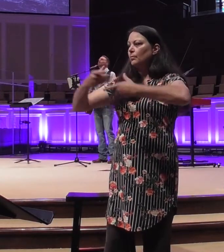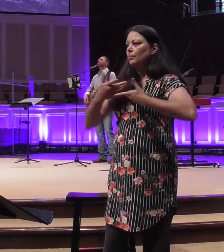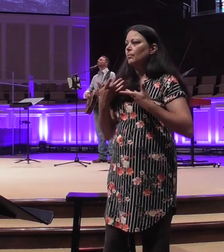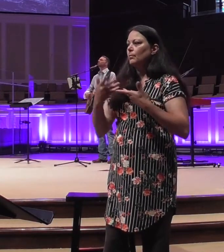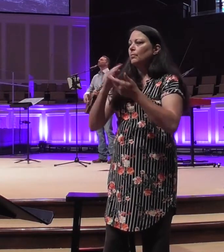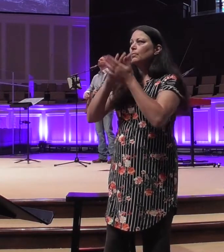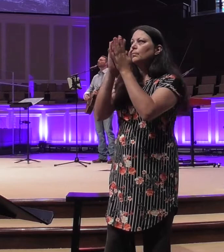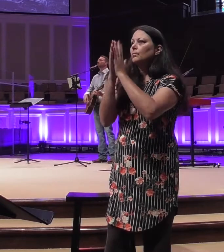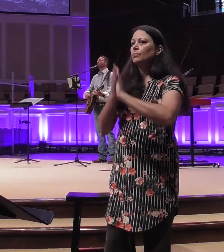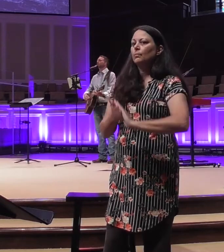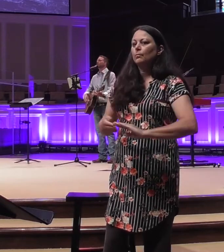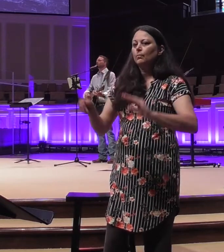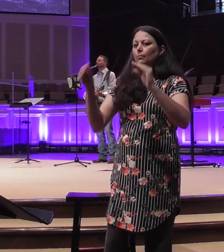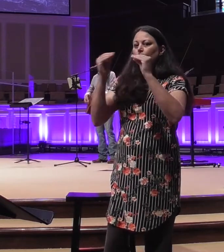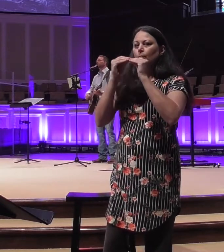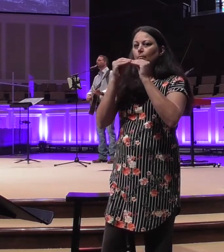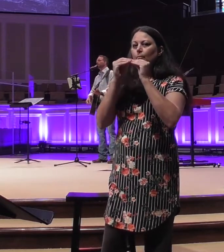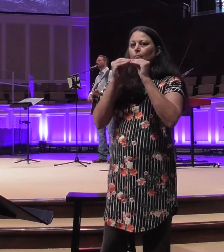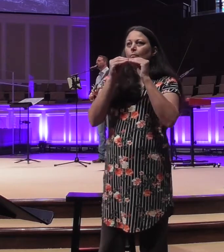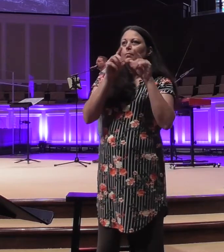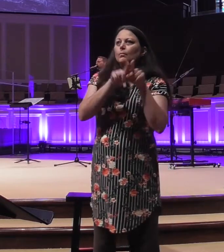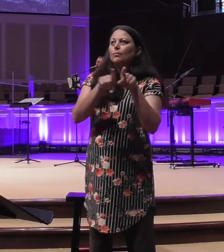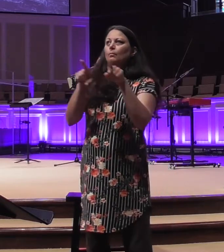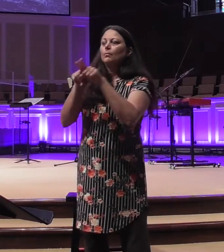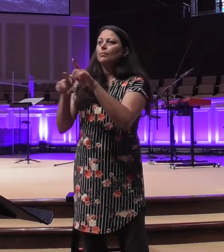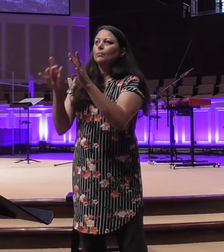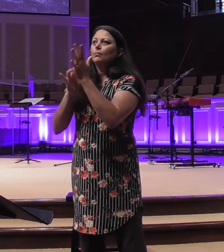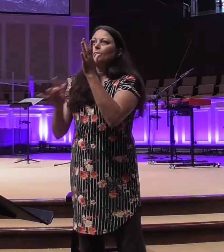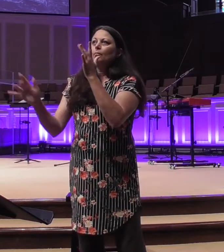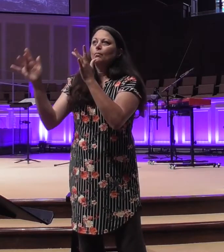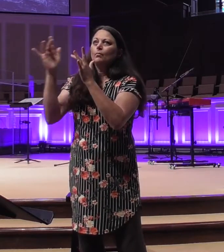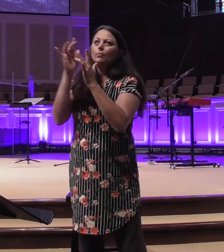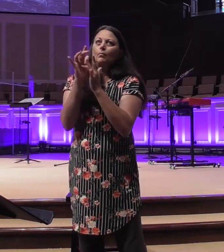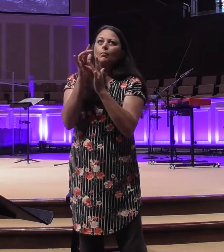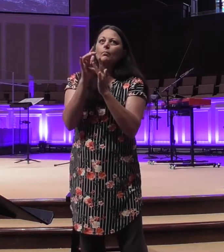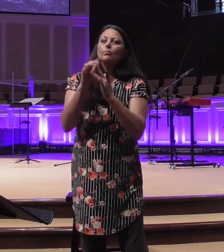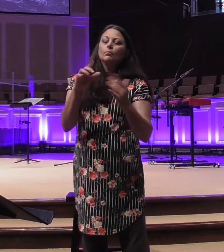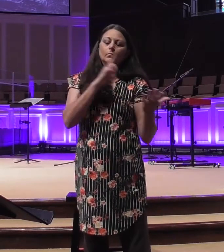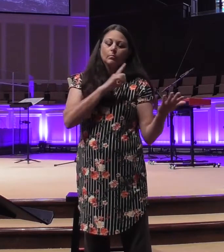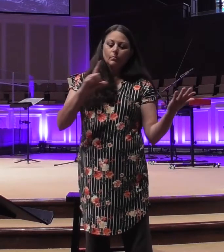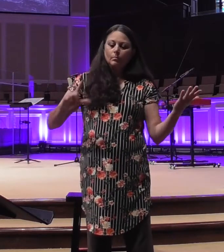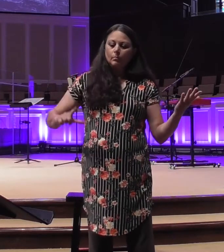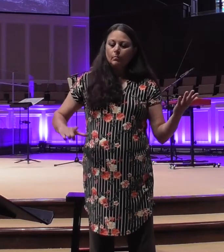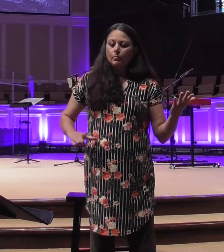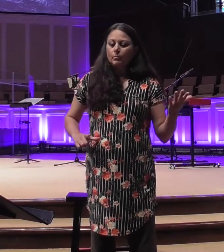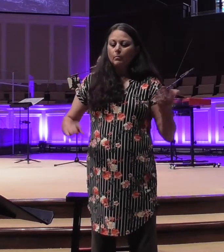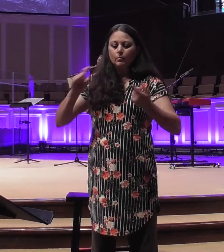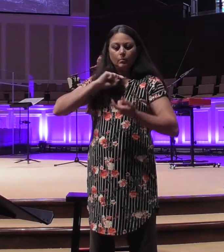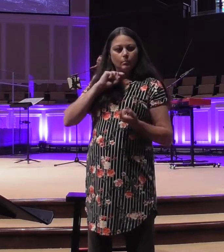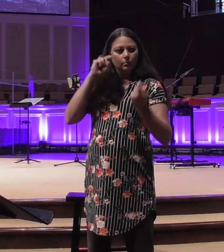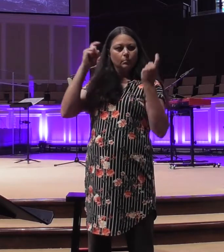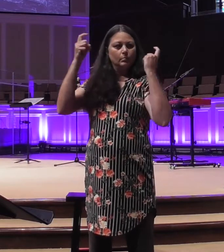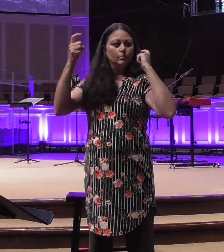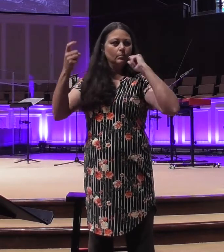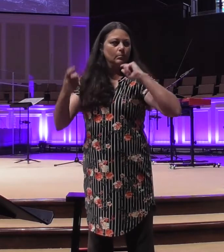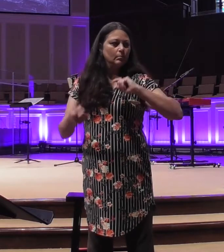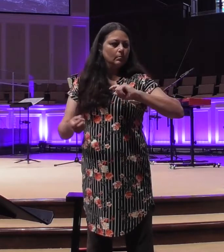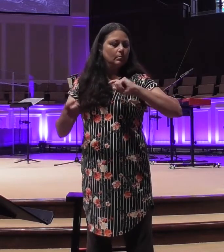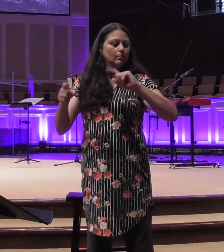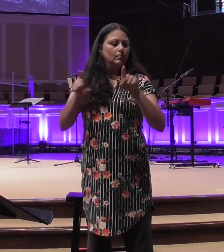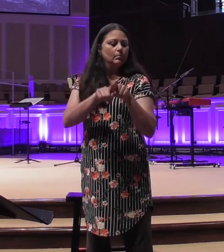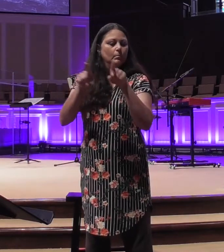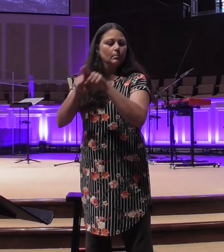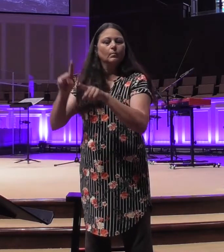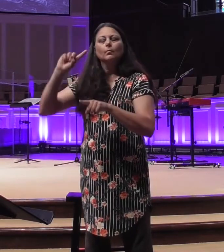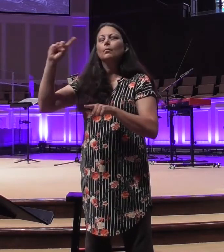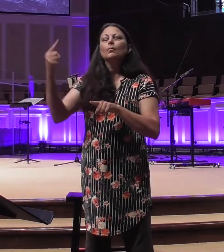Jesus. And oh Lord, would change me like only you can.